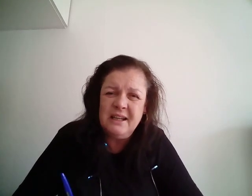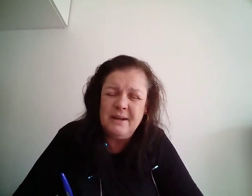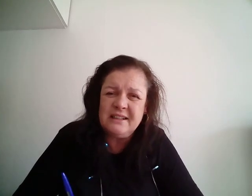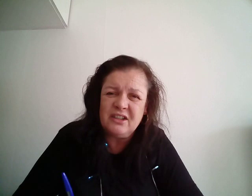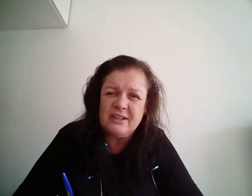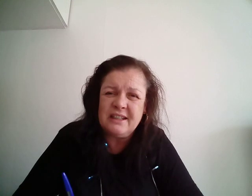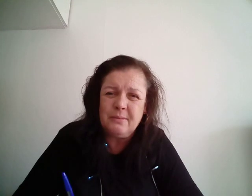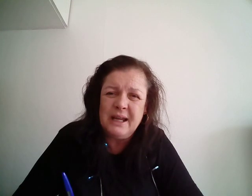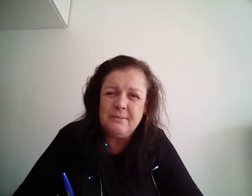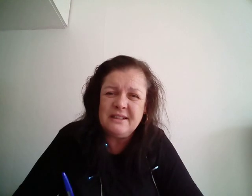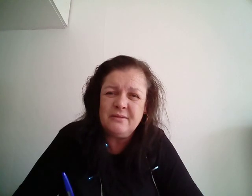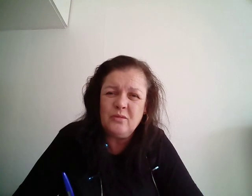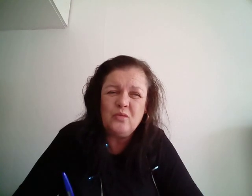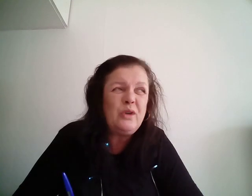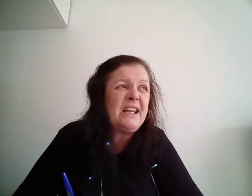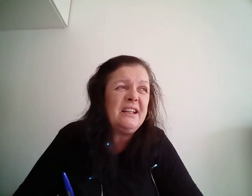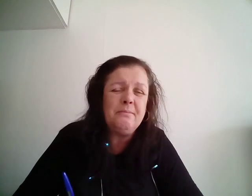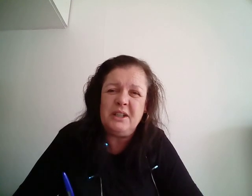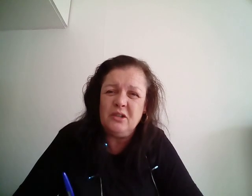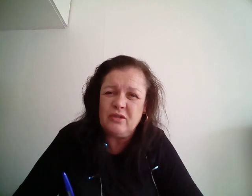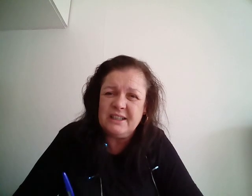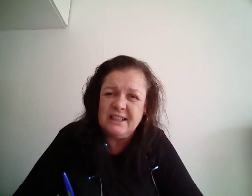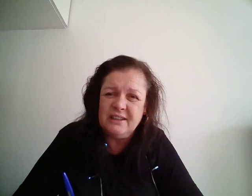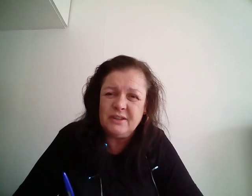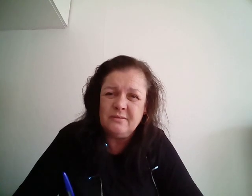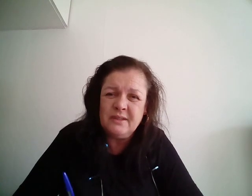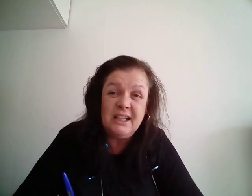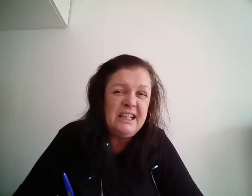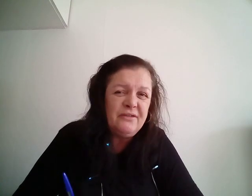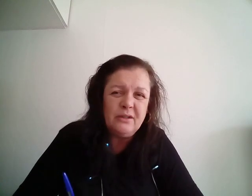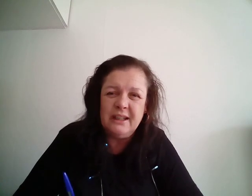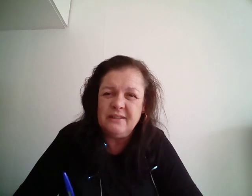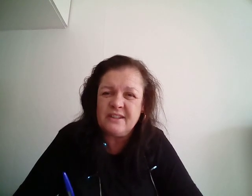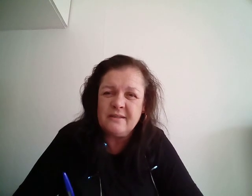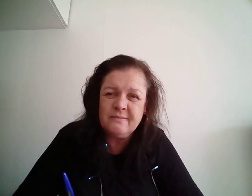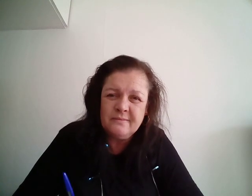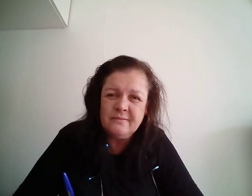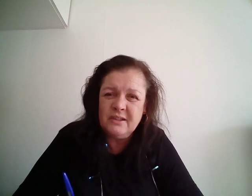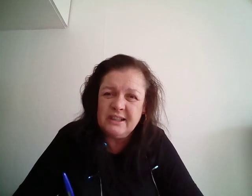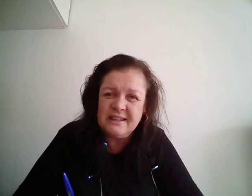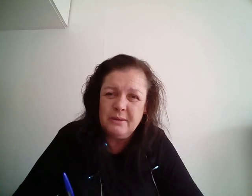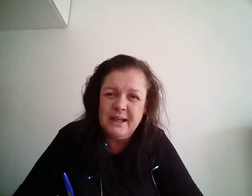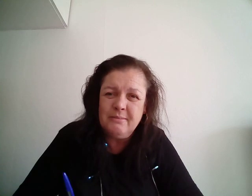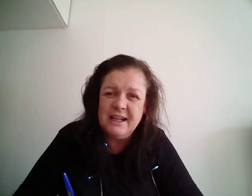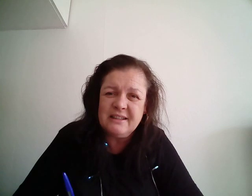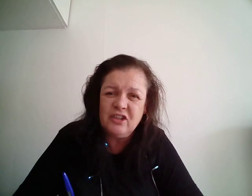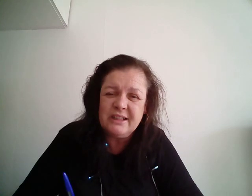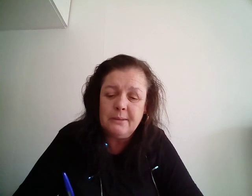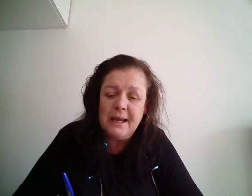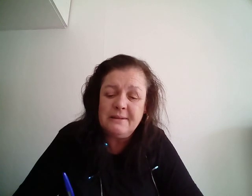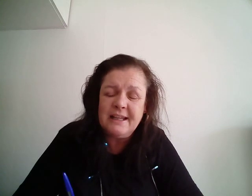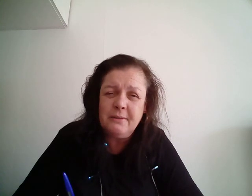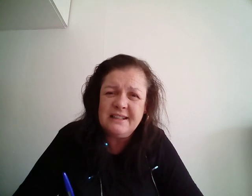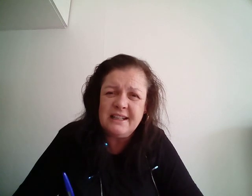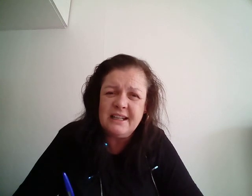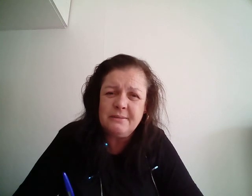my delicious little babies? Wicked and putrid and evil. Evil lives. Do you see what I mean, my delicious little babies? Anyway, so that's the end of